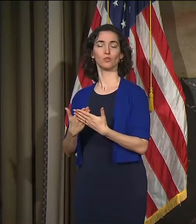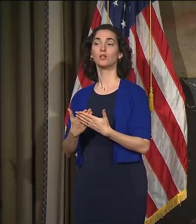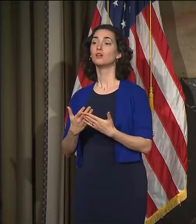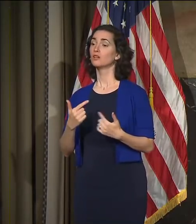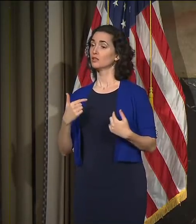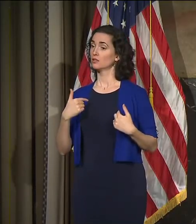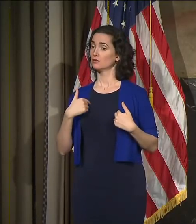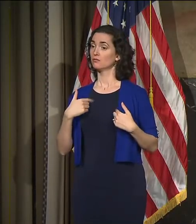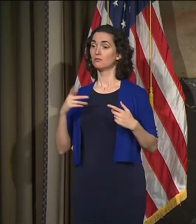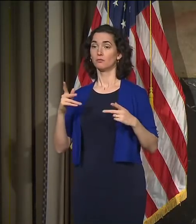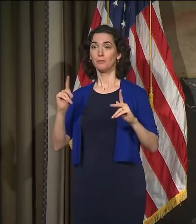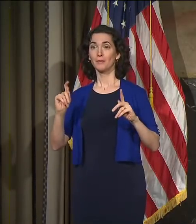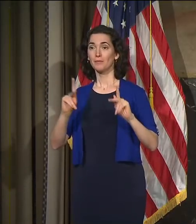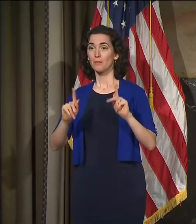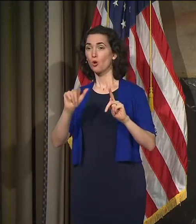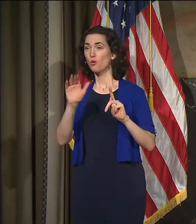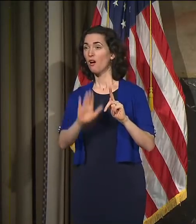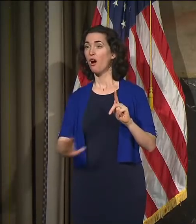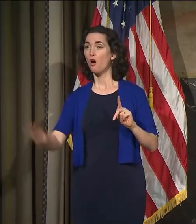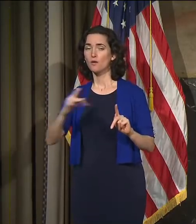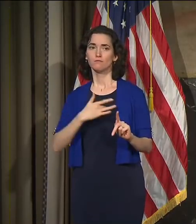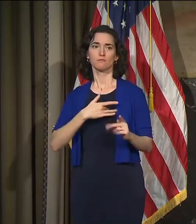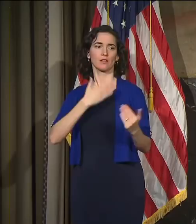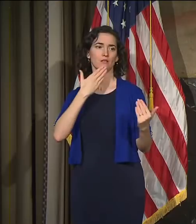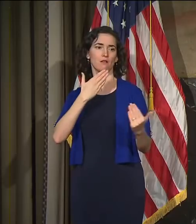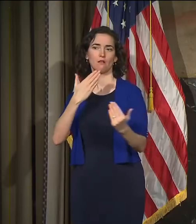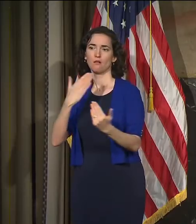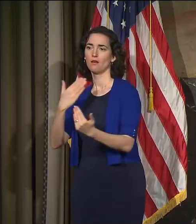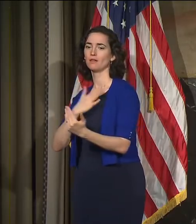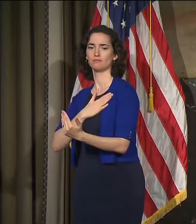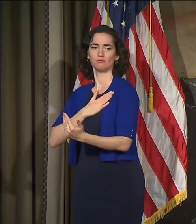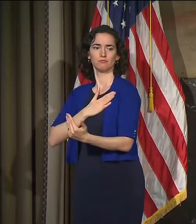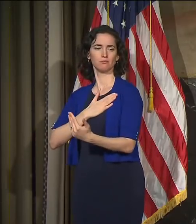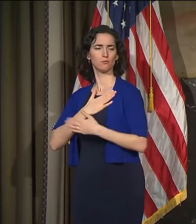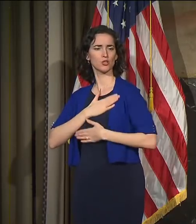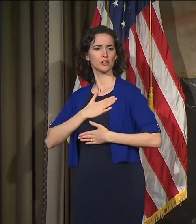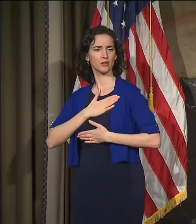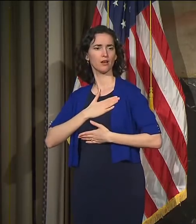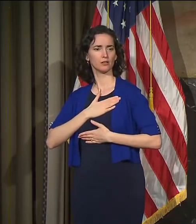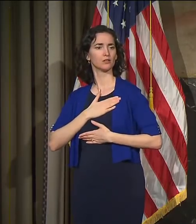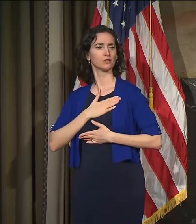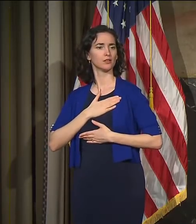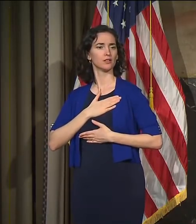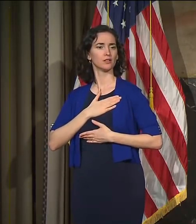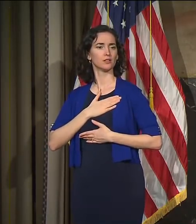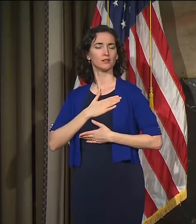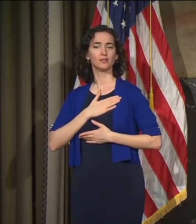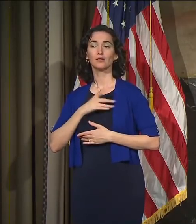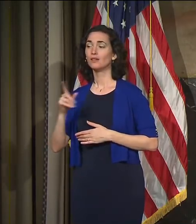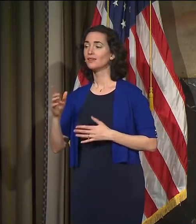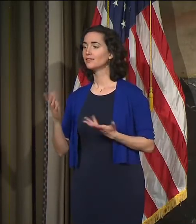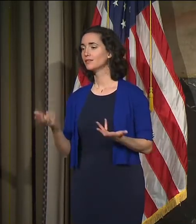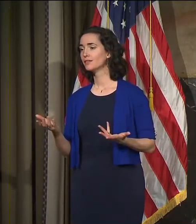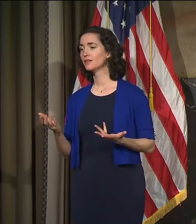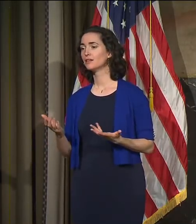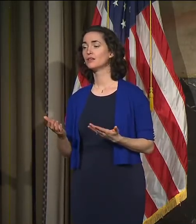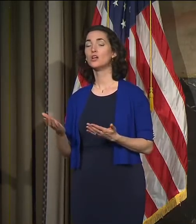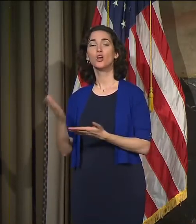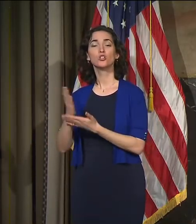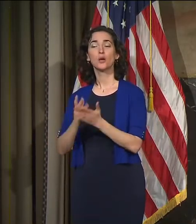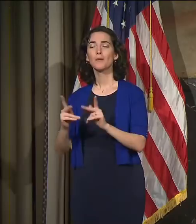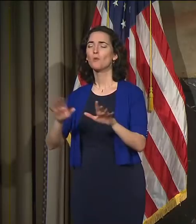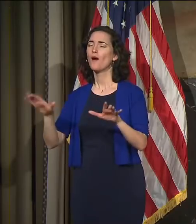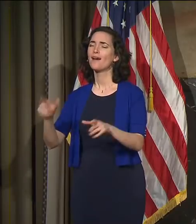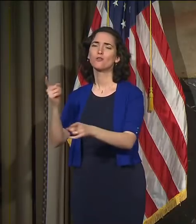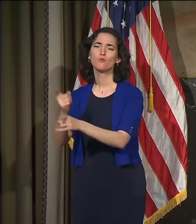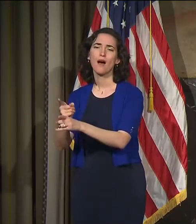people of Louisiana, and for those people who just do the right thing, put